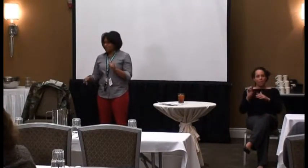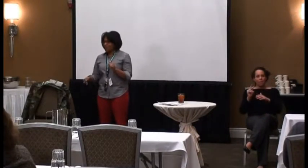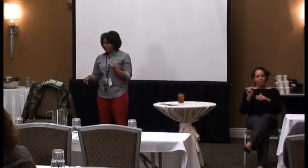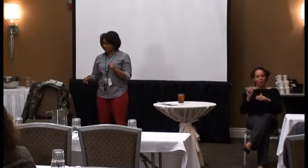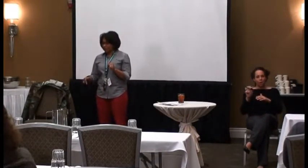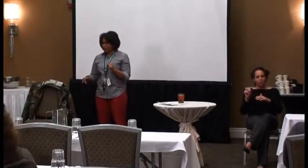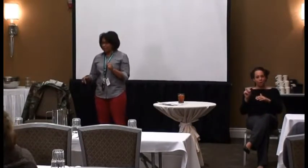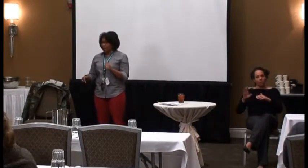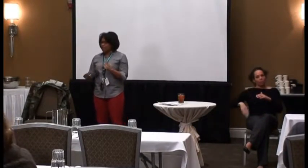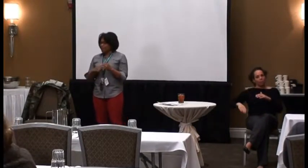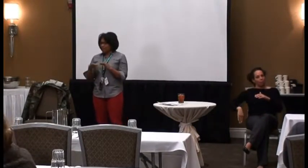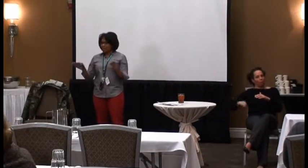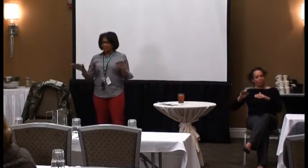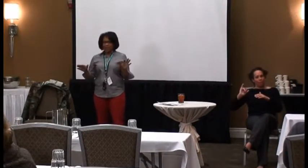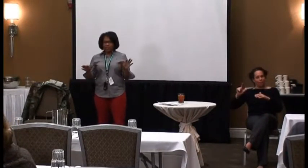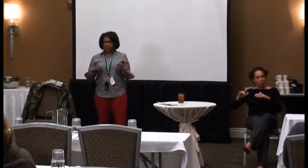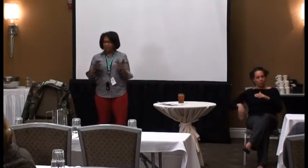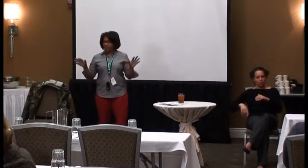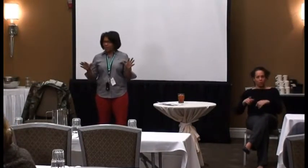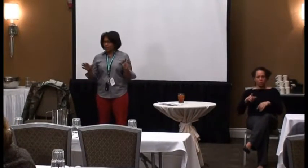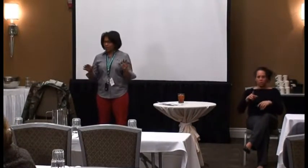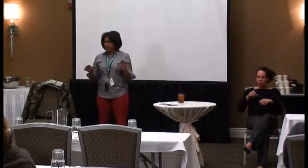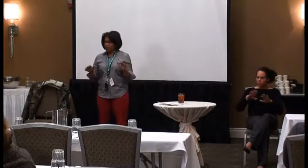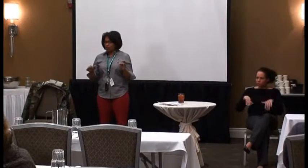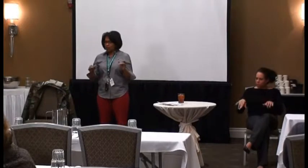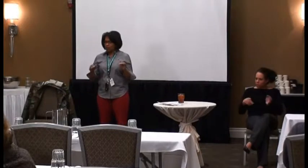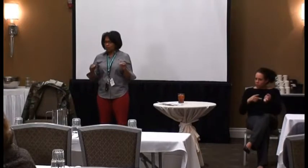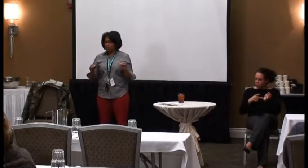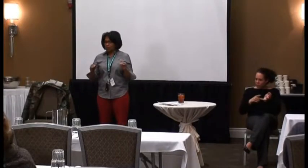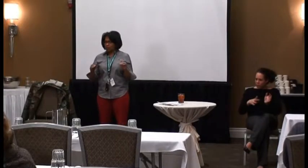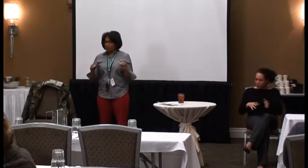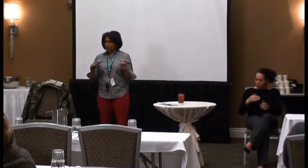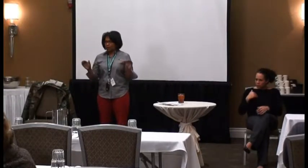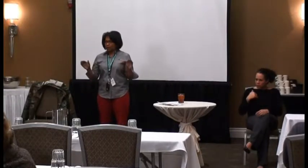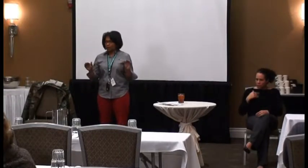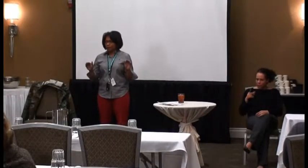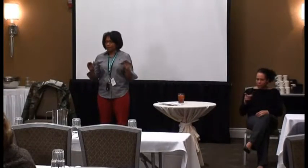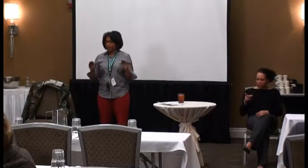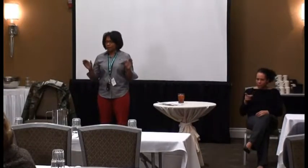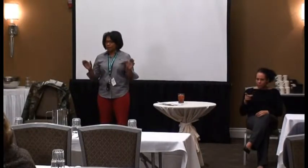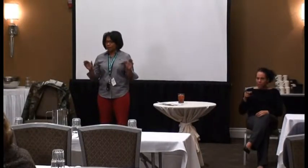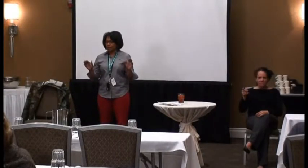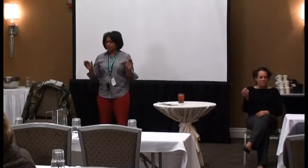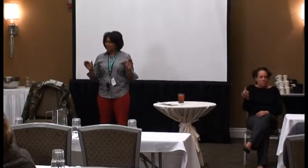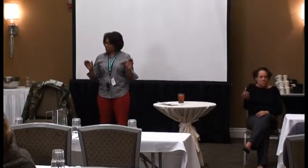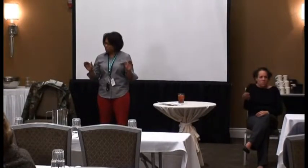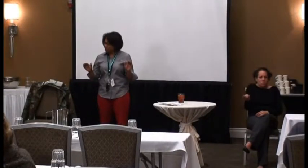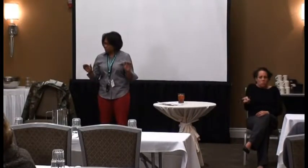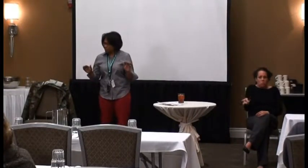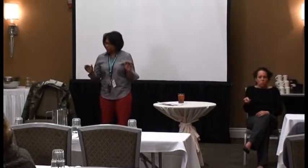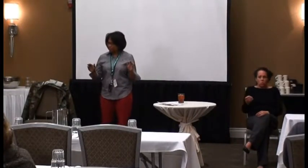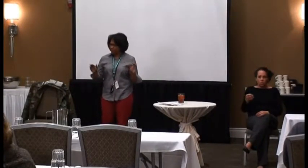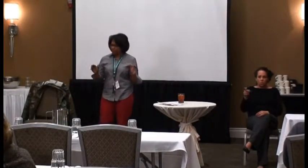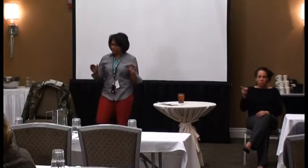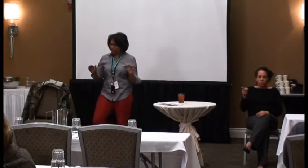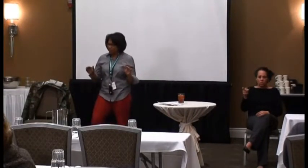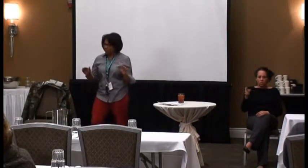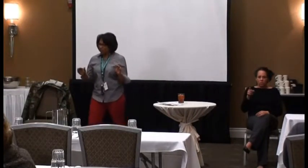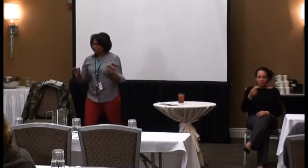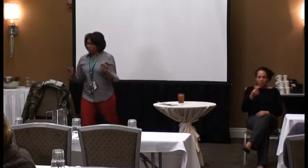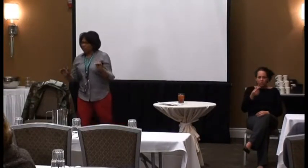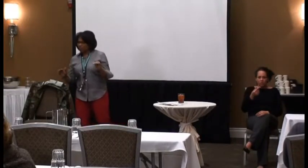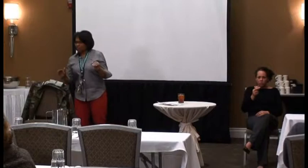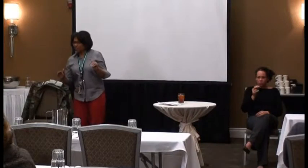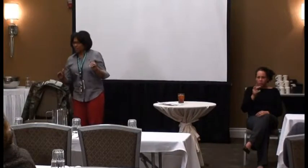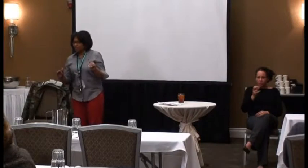Okay, all right. Any child psychiatrists in that area? Where is there a Simeon Greater there?